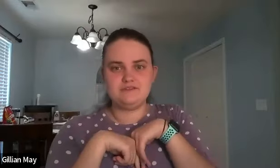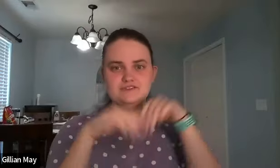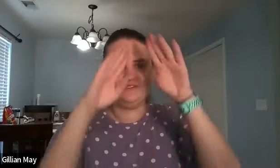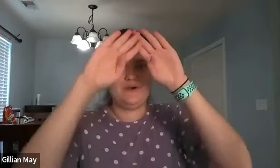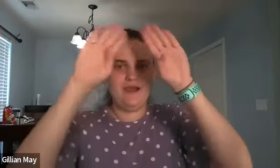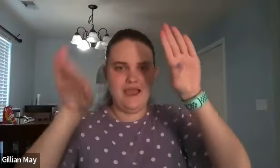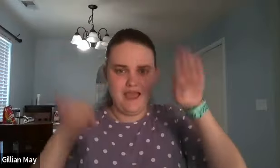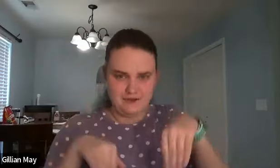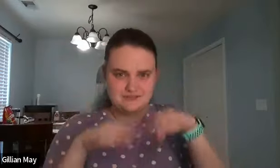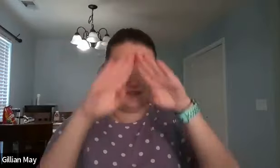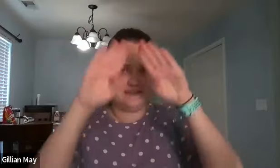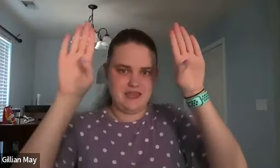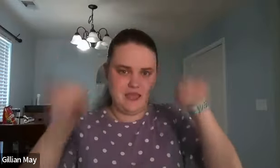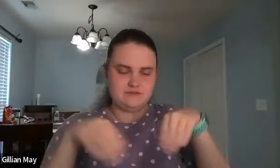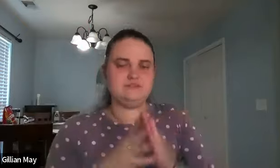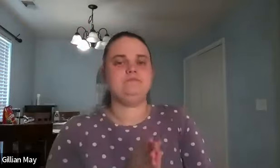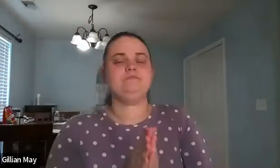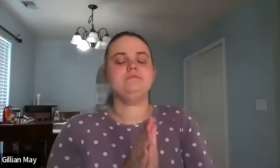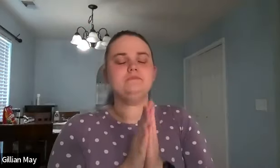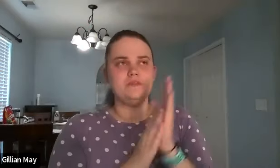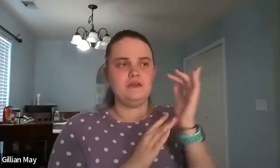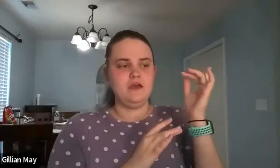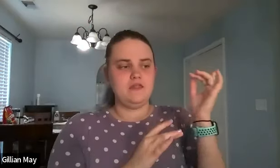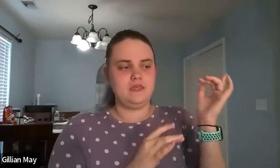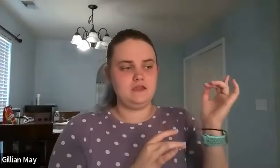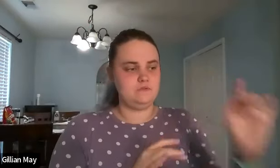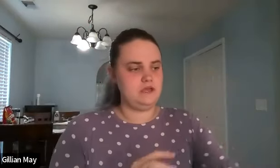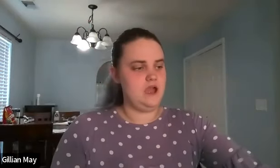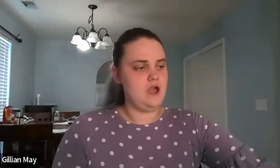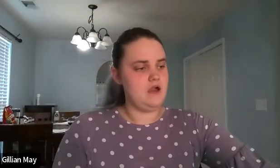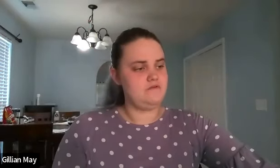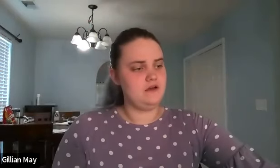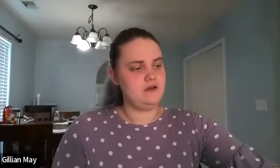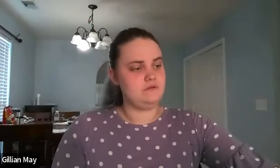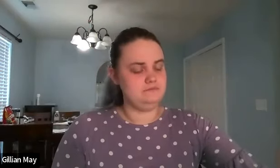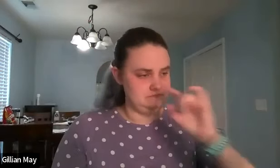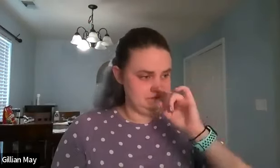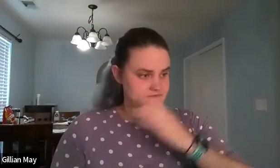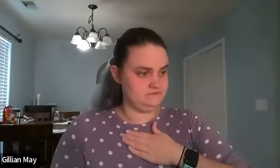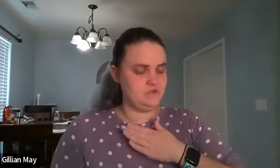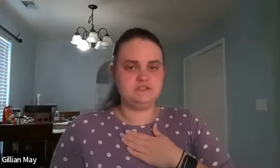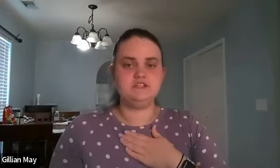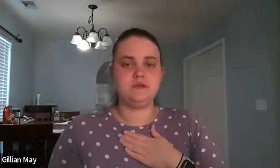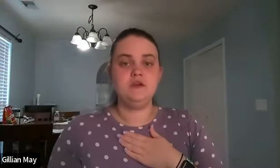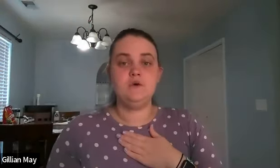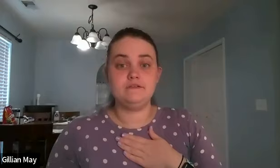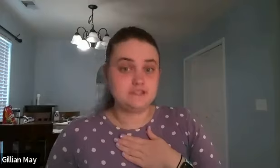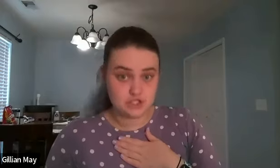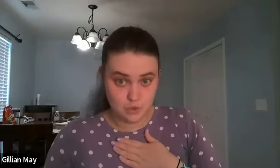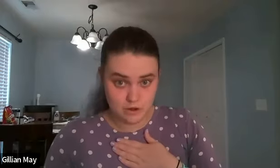house. So house, house. Then we have, excuse me, we have